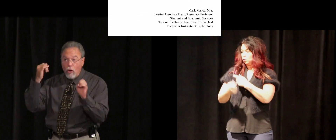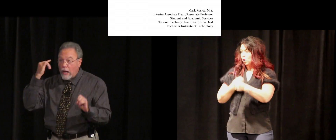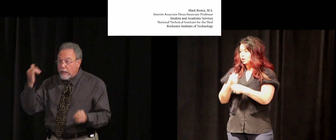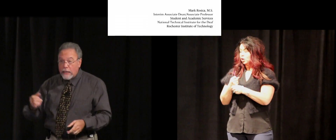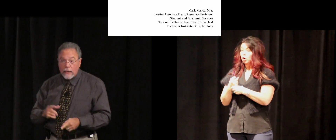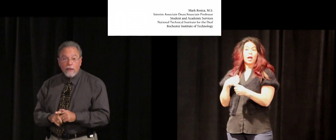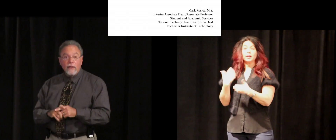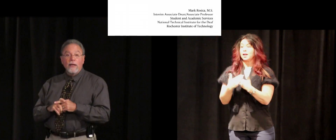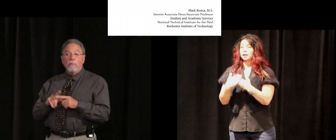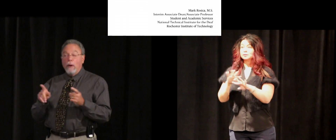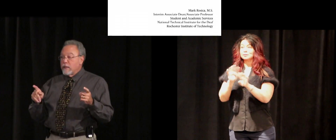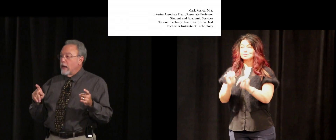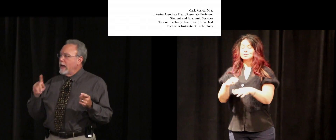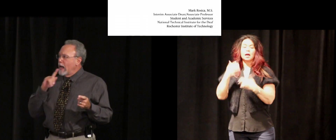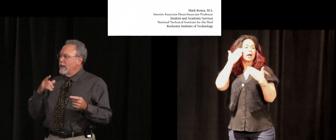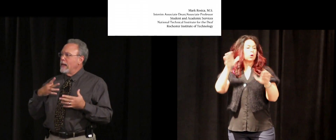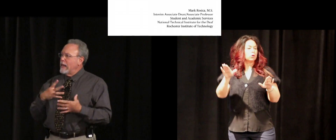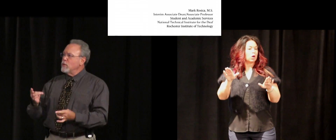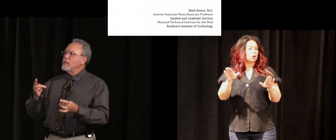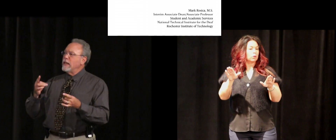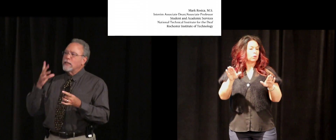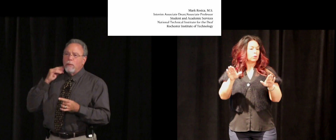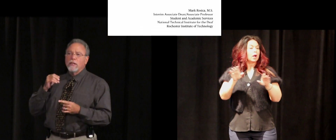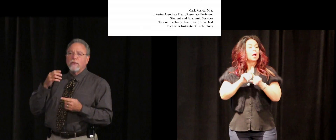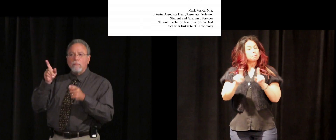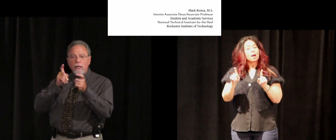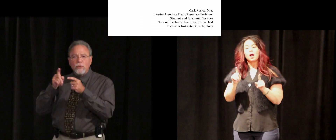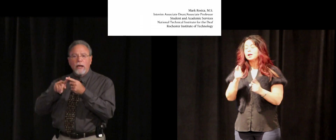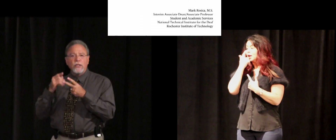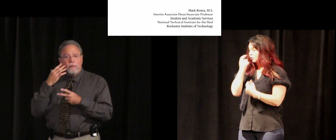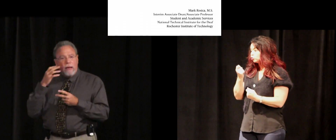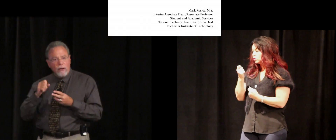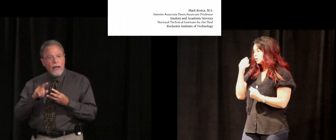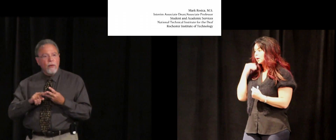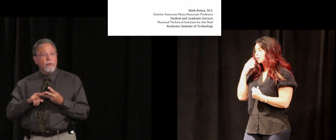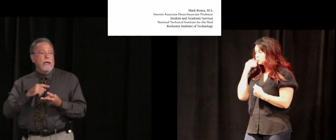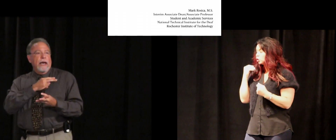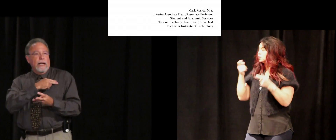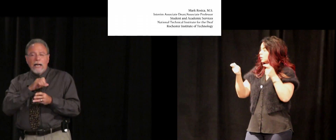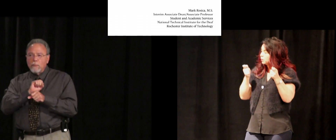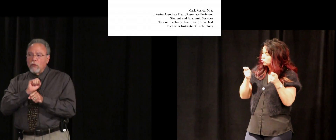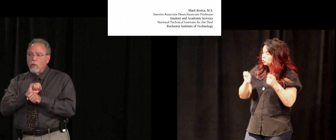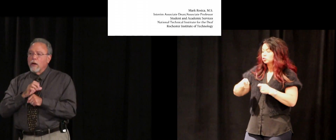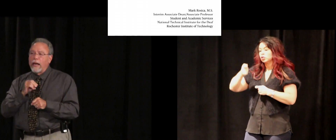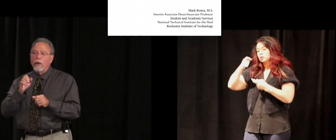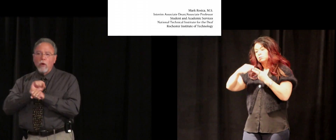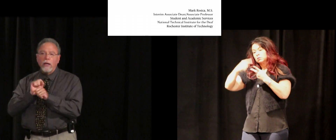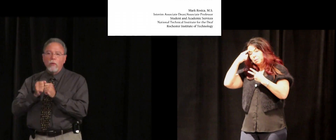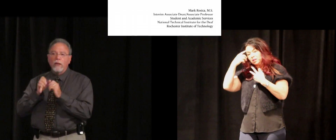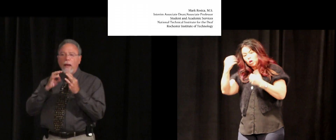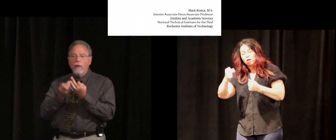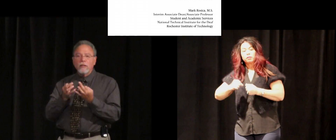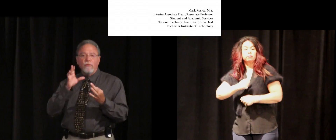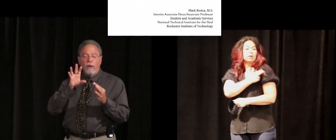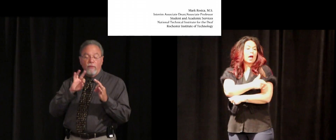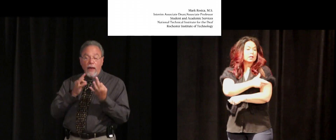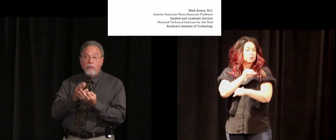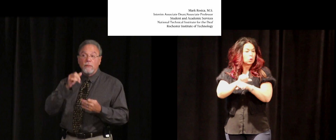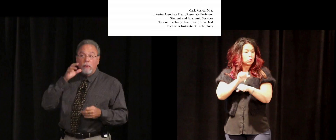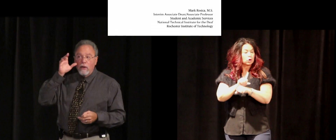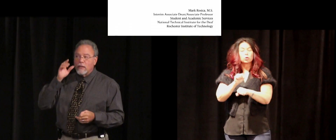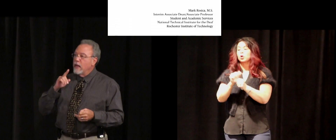you struggle, you don't go through it very smoothly. And it results in needing to go back, which